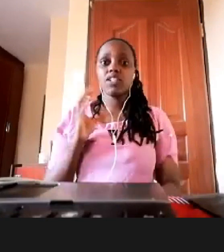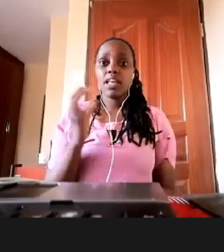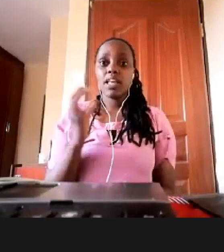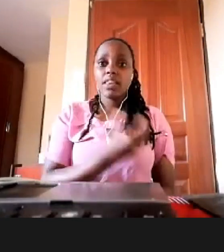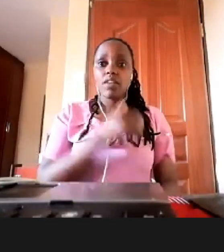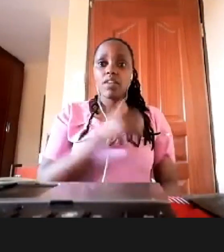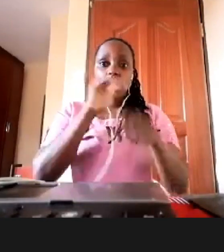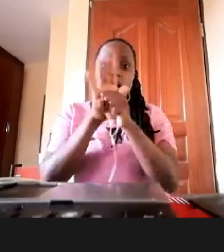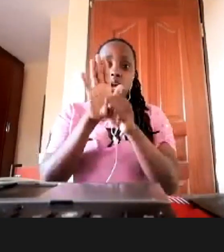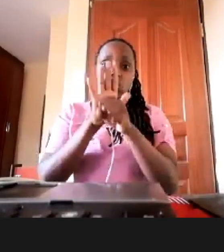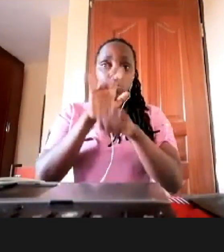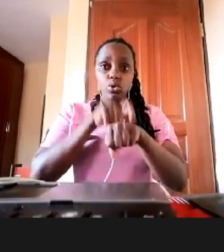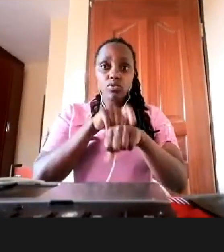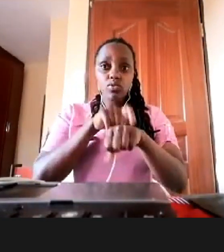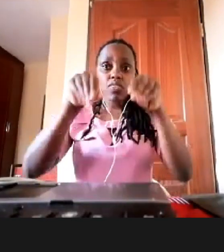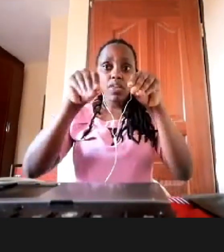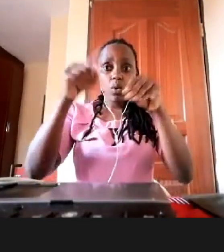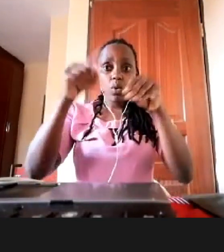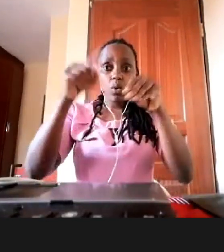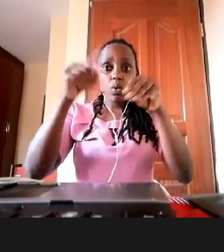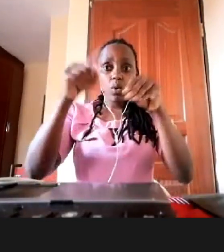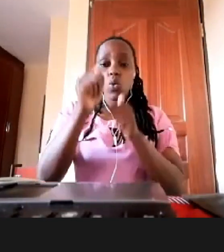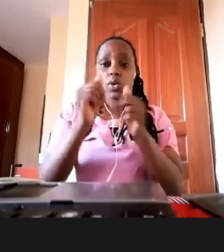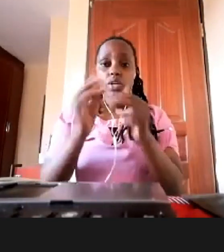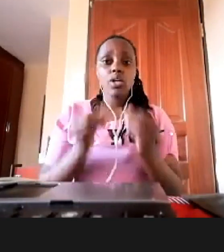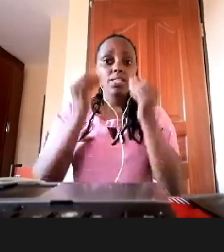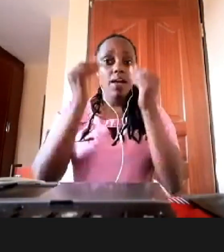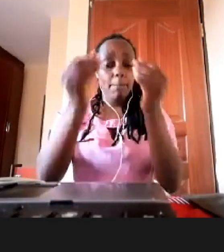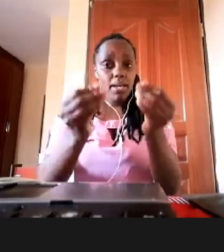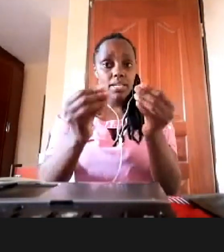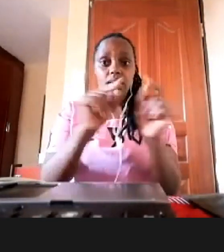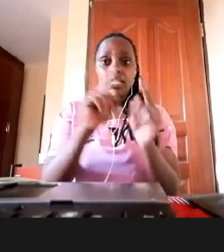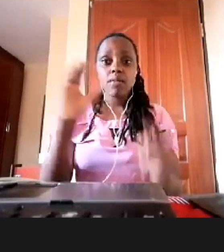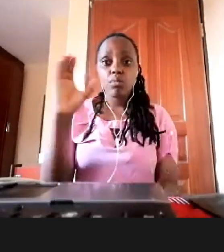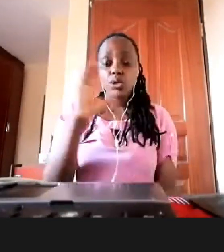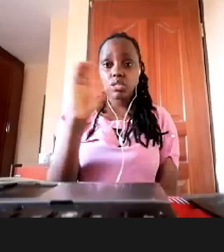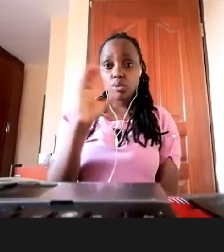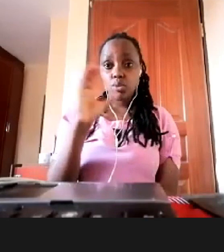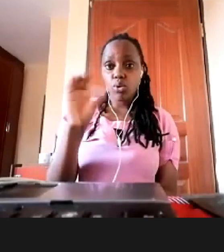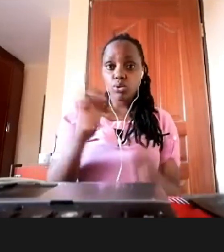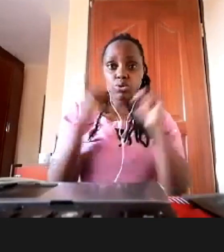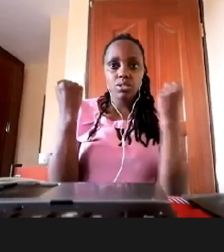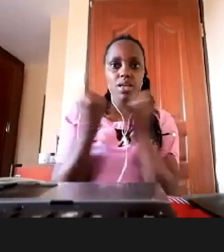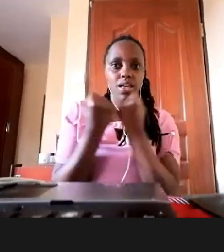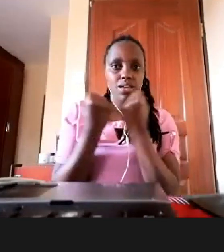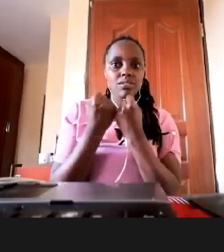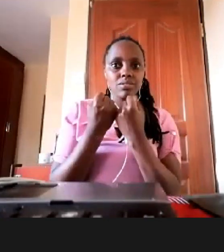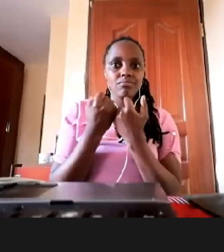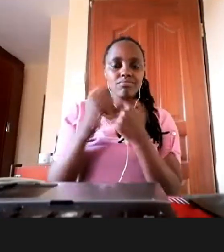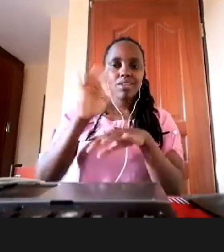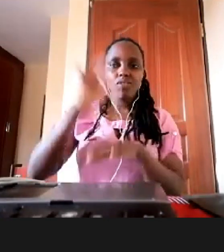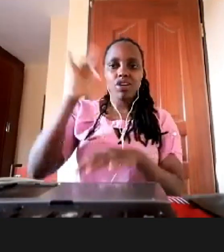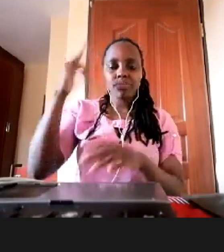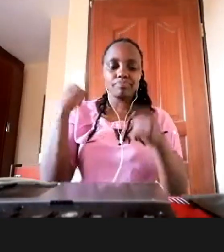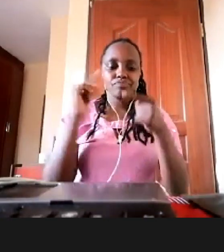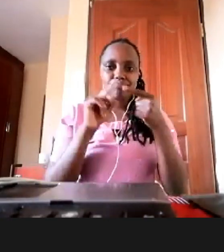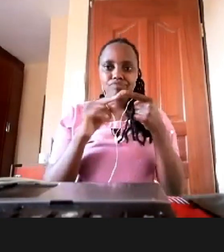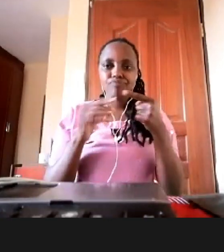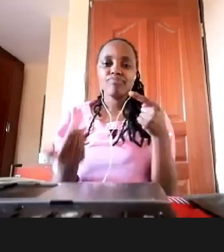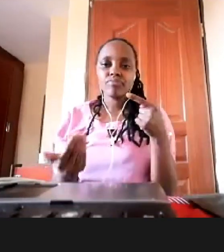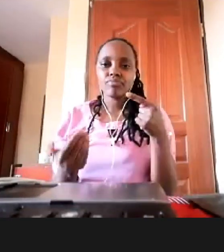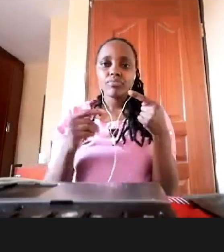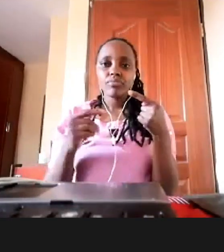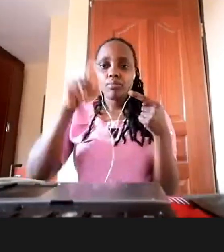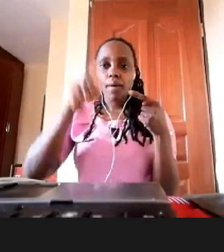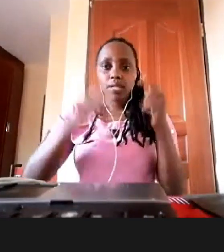time, the quality of the reports that we are submitting as civil society organizations is affected. So that's number one. So we have